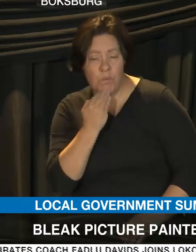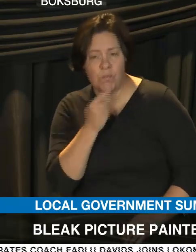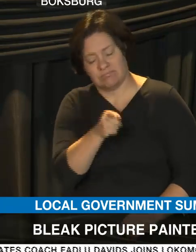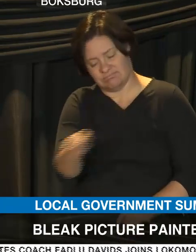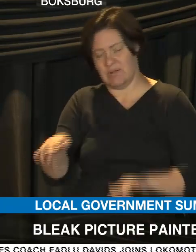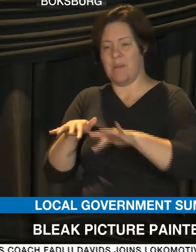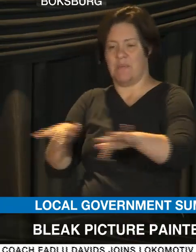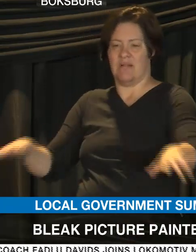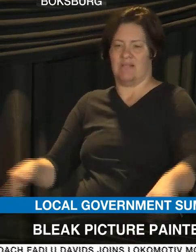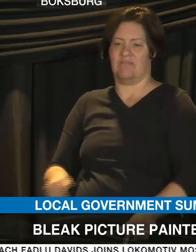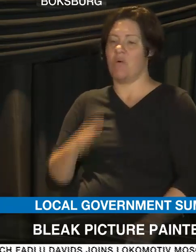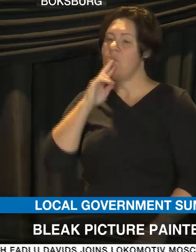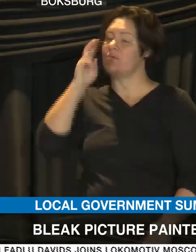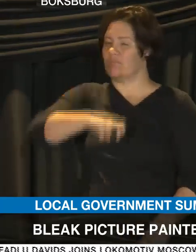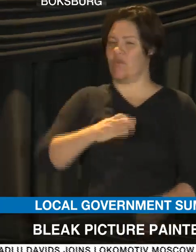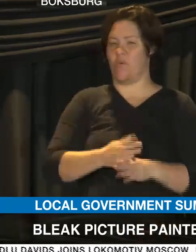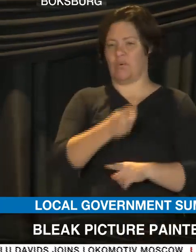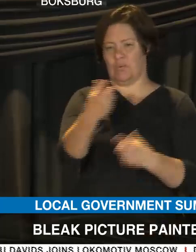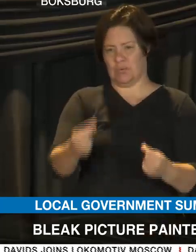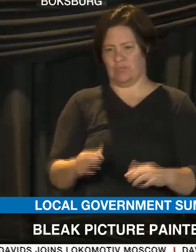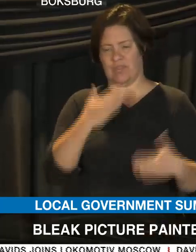the work that you do. Thank you very much.